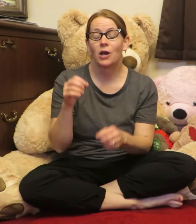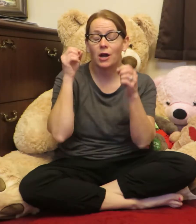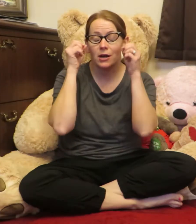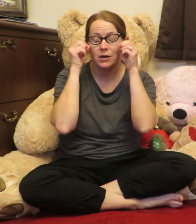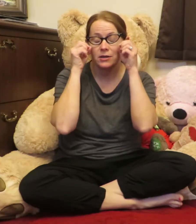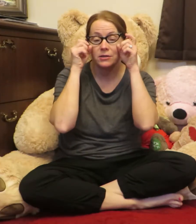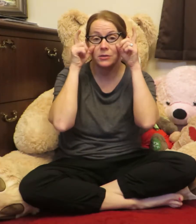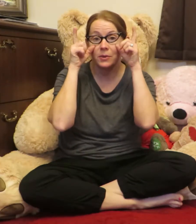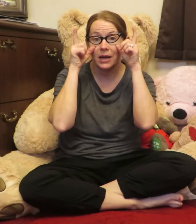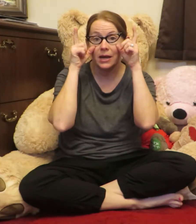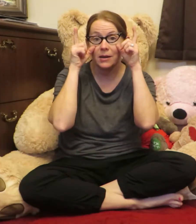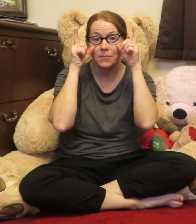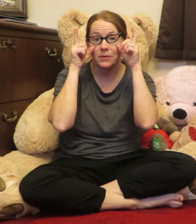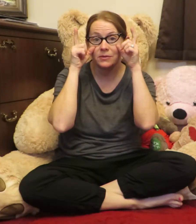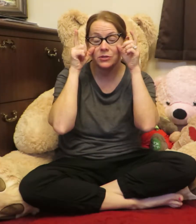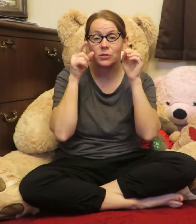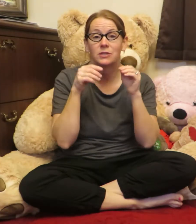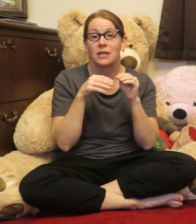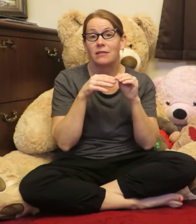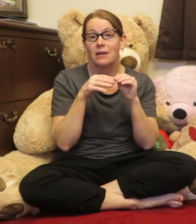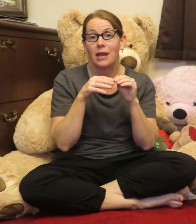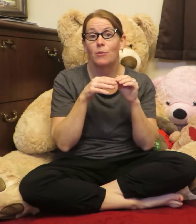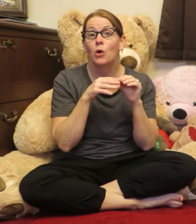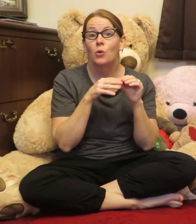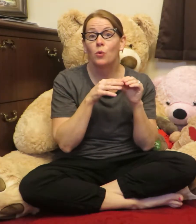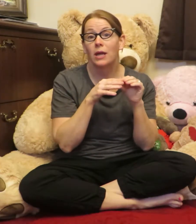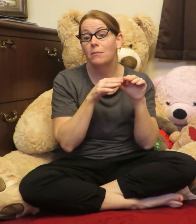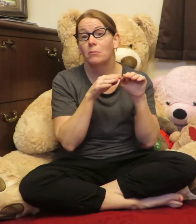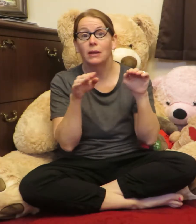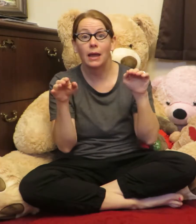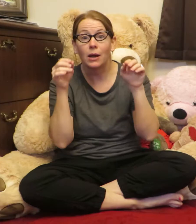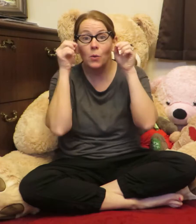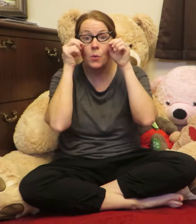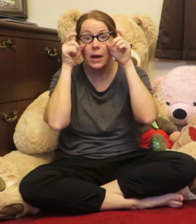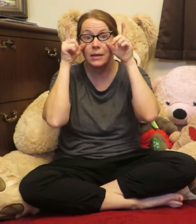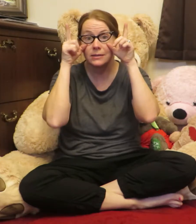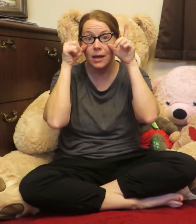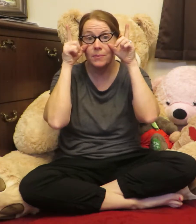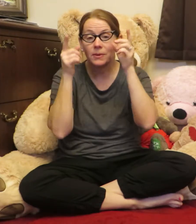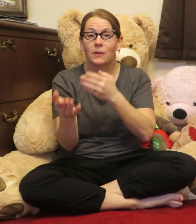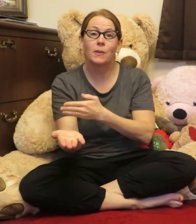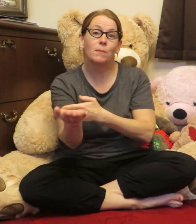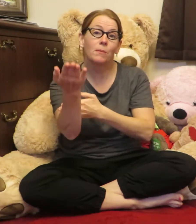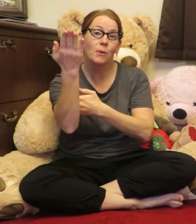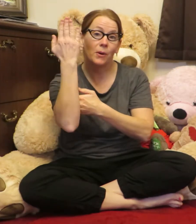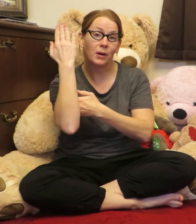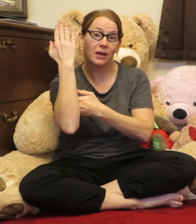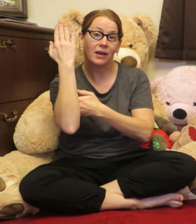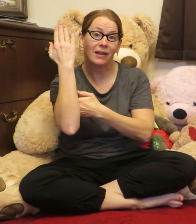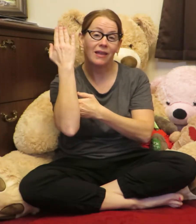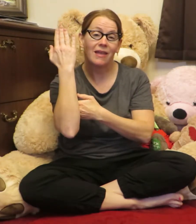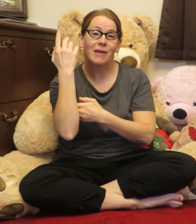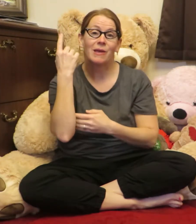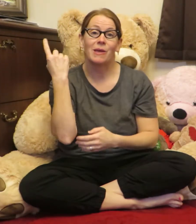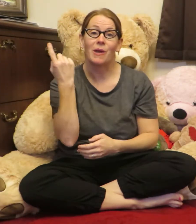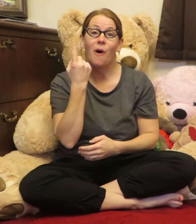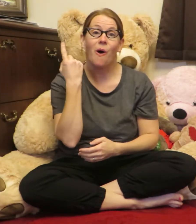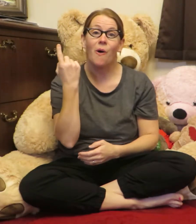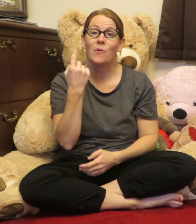are to wake up, so you'd say the name. When blank wakes up in the morning, he